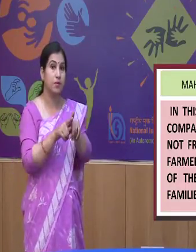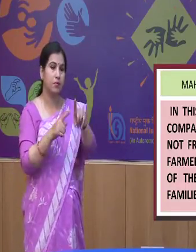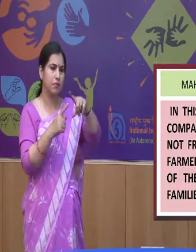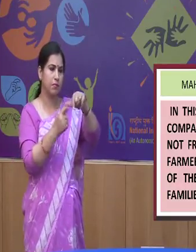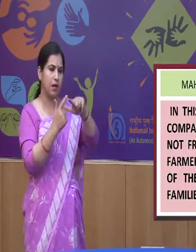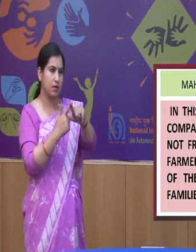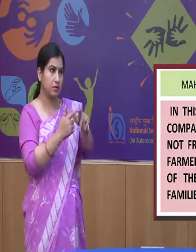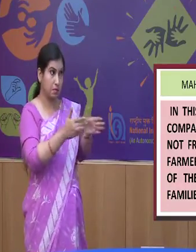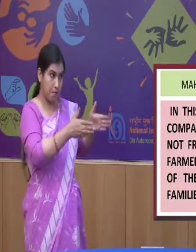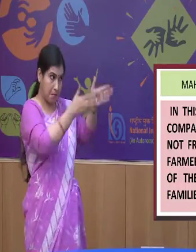Mahal?